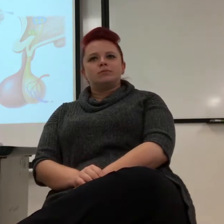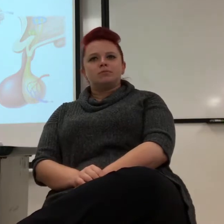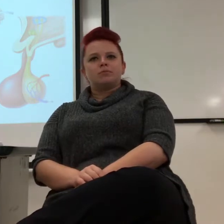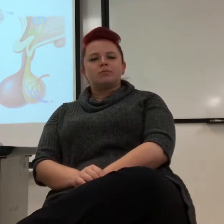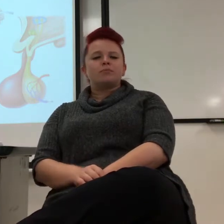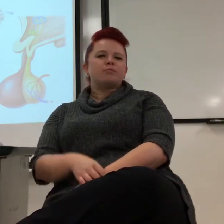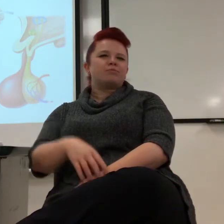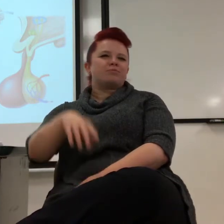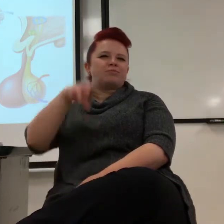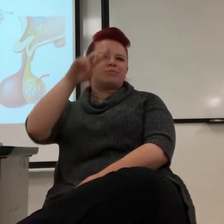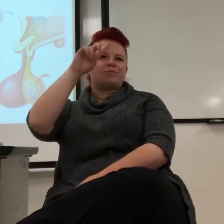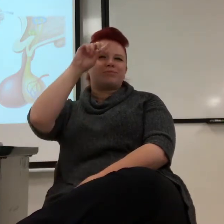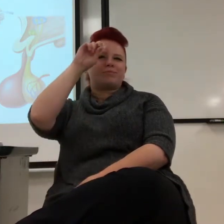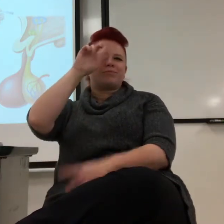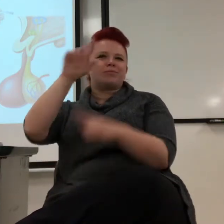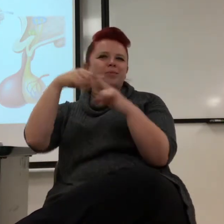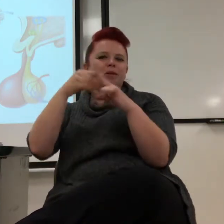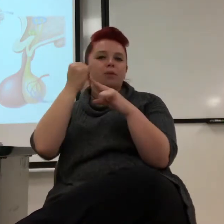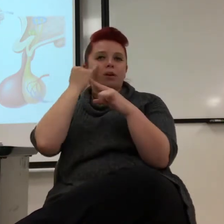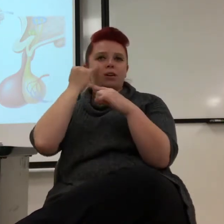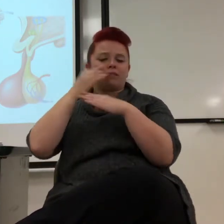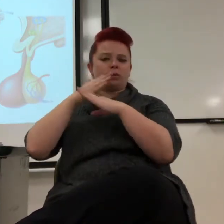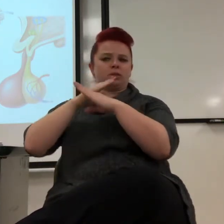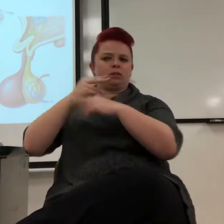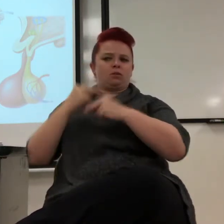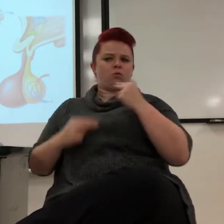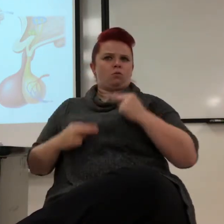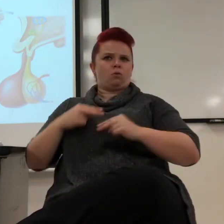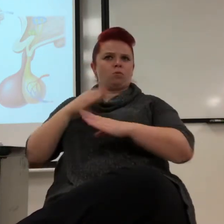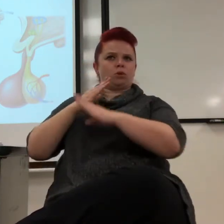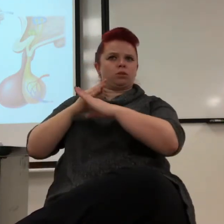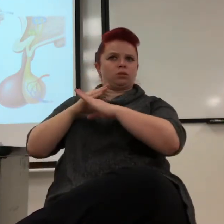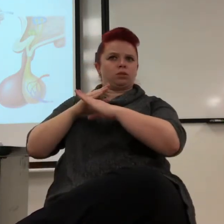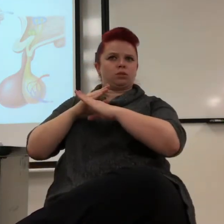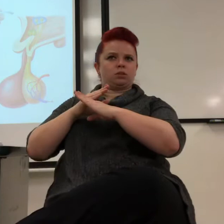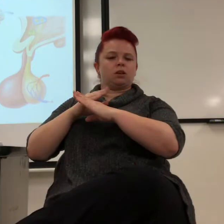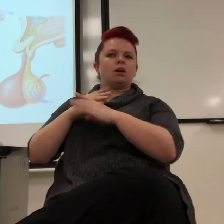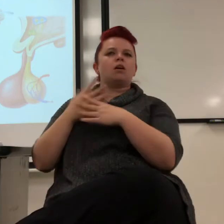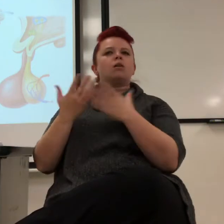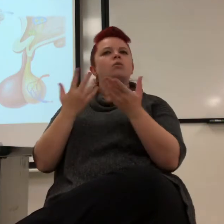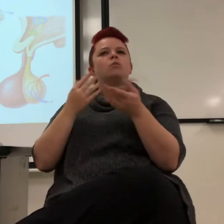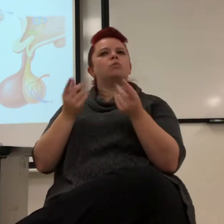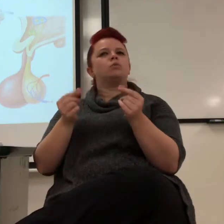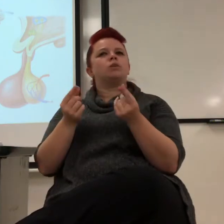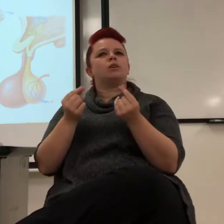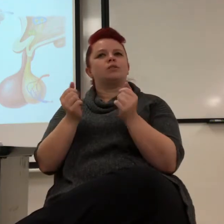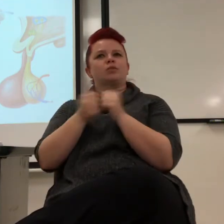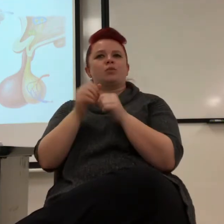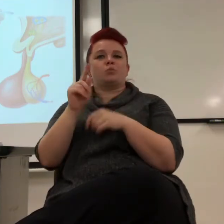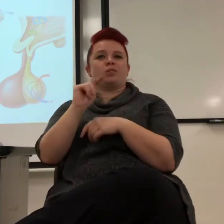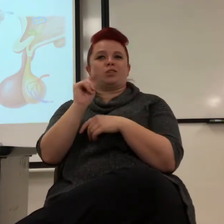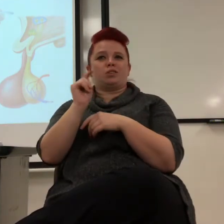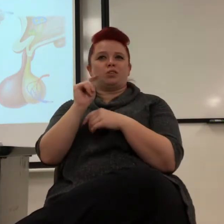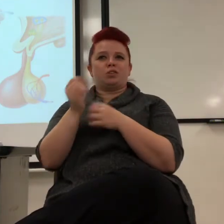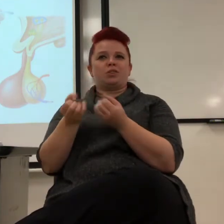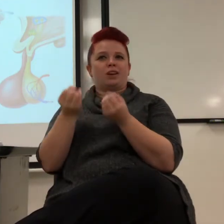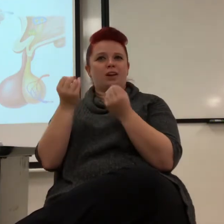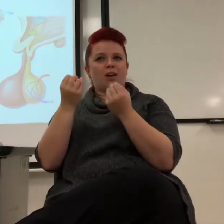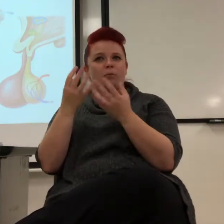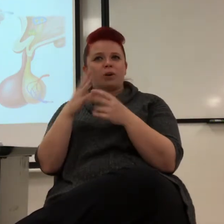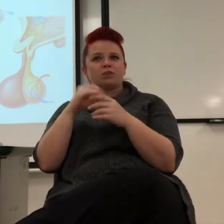So think about this, if you're inhibiting that hormone's release, what is it going to do to the urine output and urine